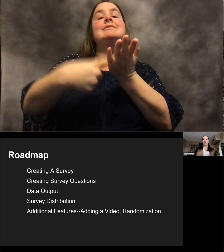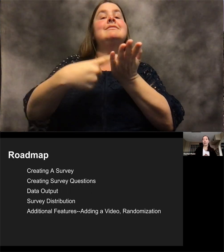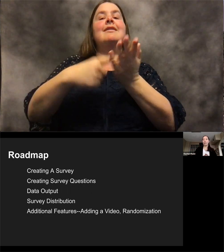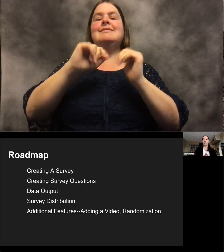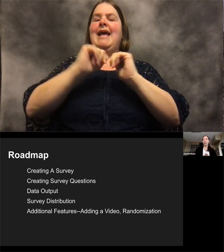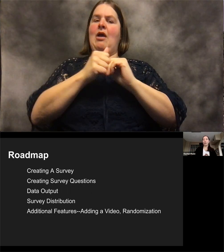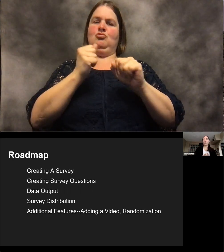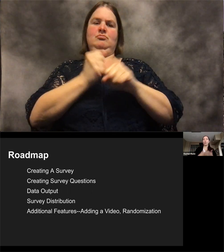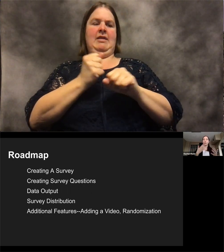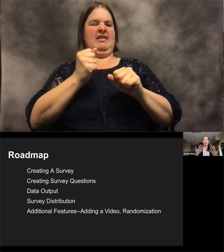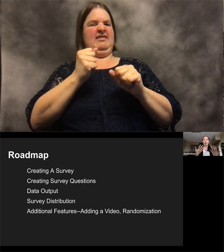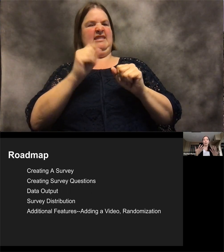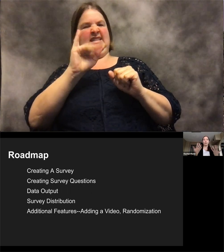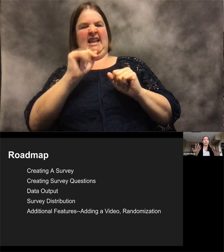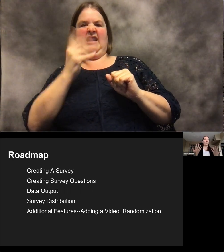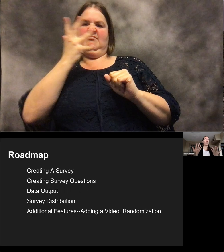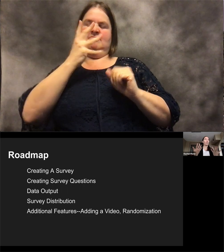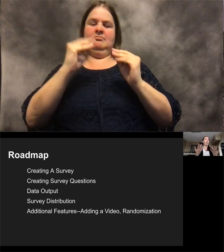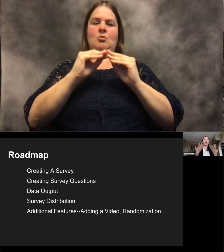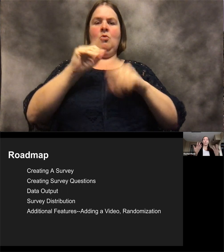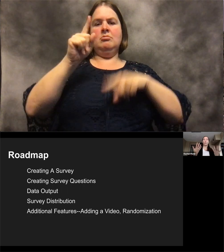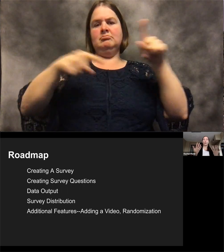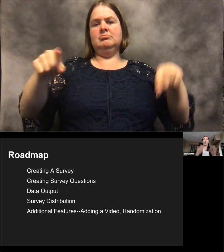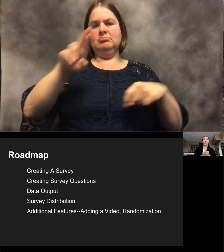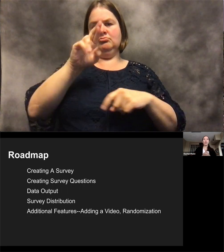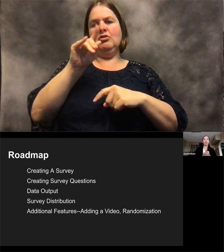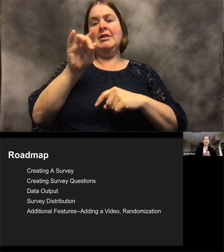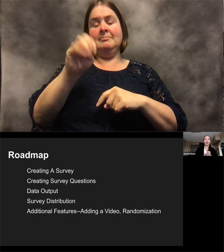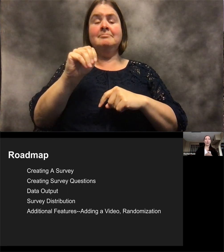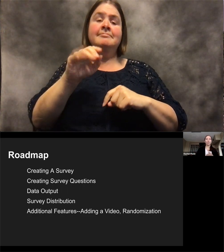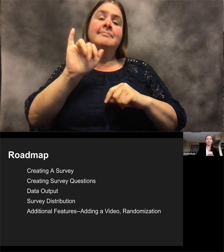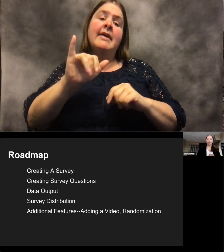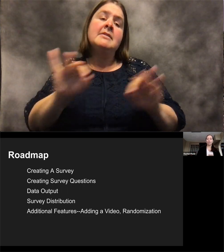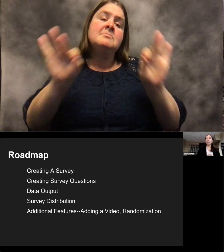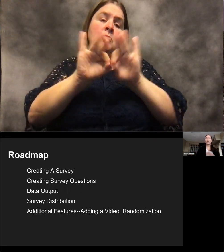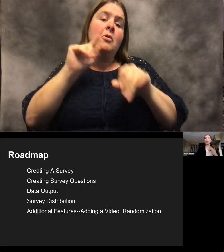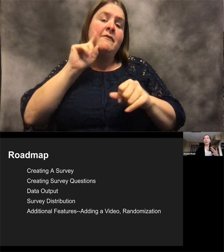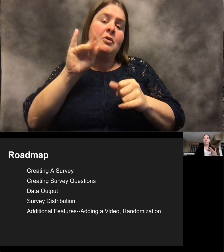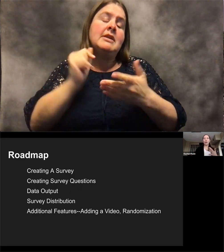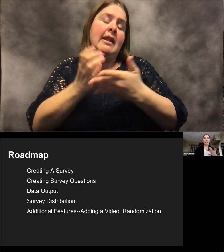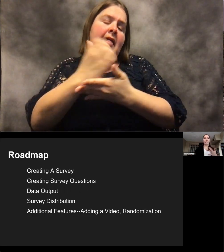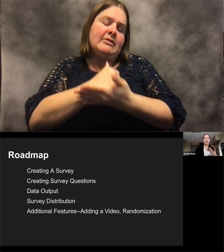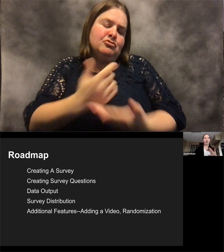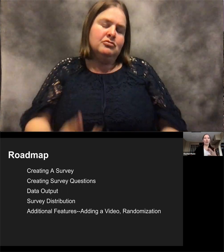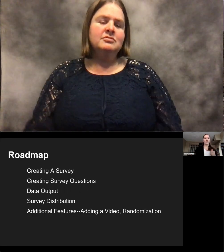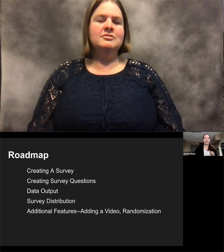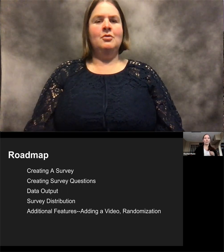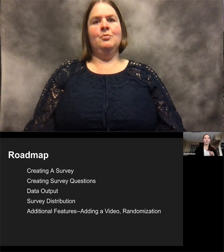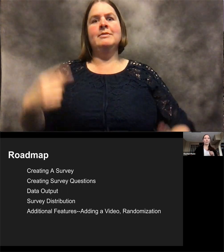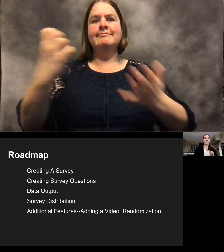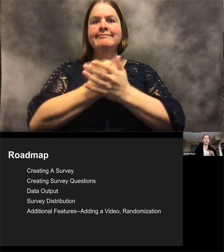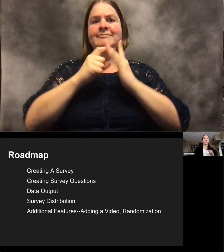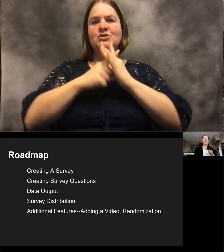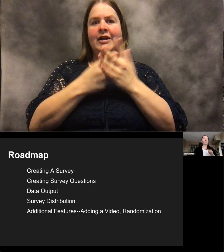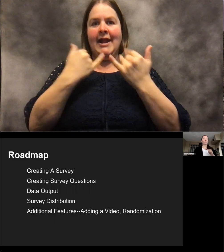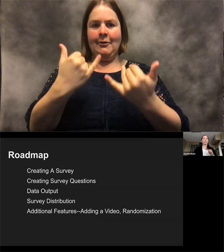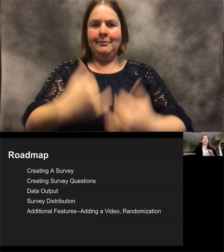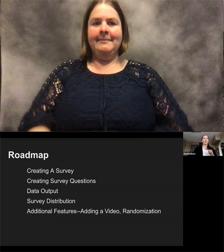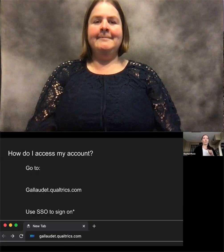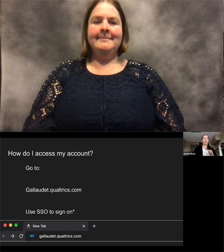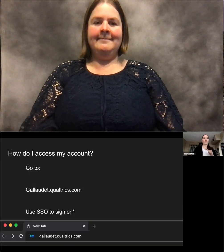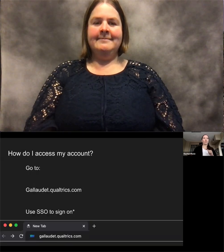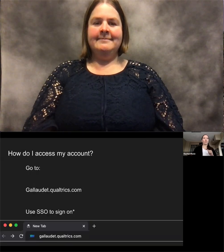of randomization, which is of course important for some data collection. So let's go ahead and get started.